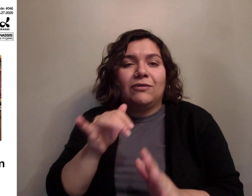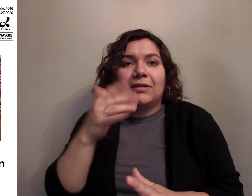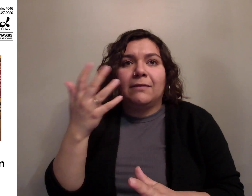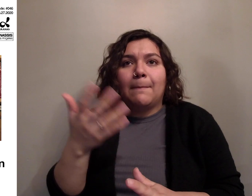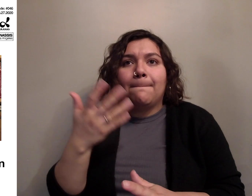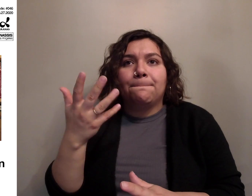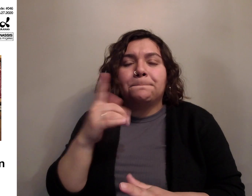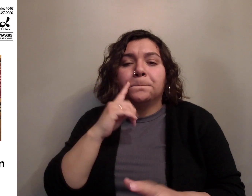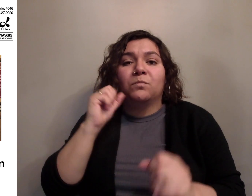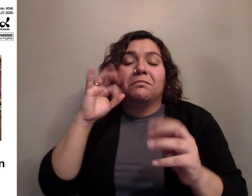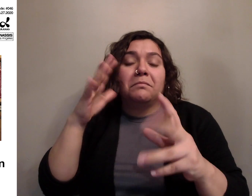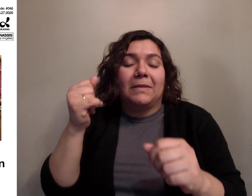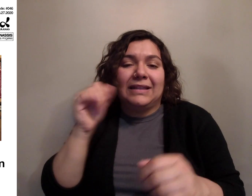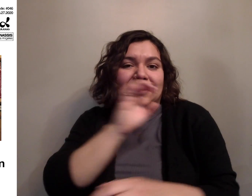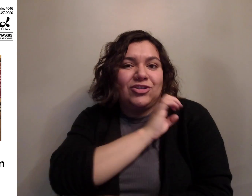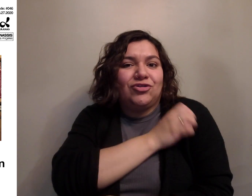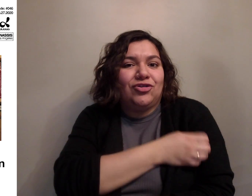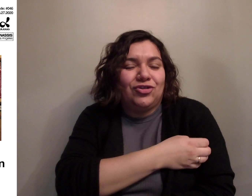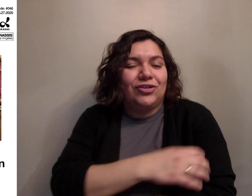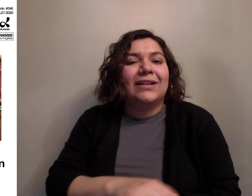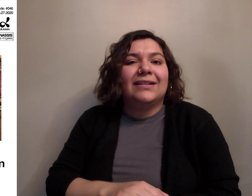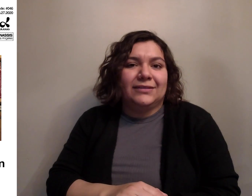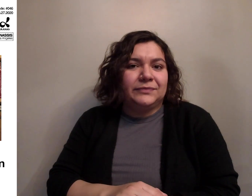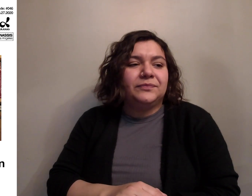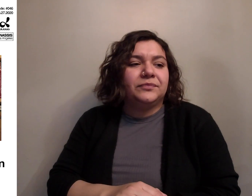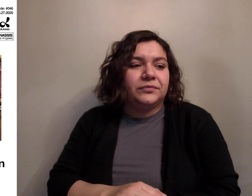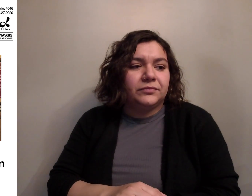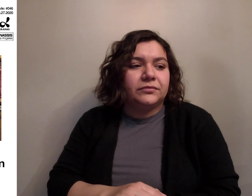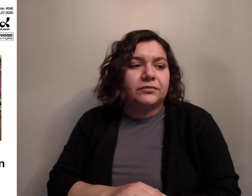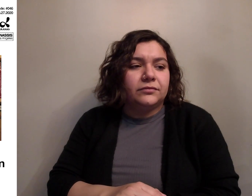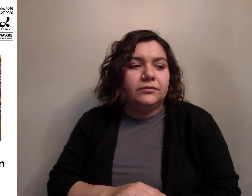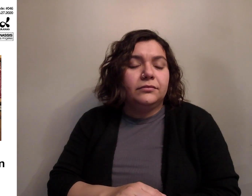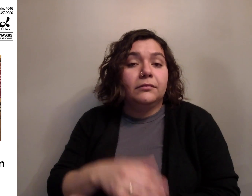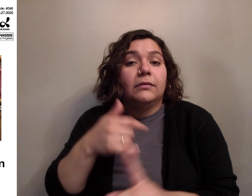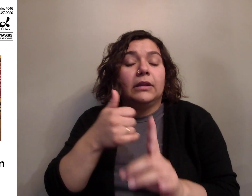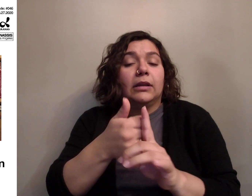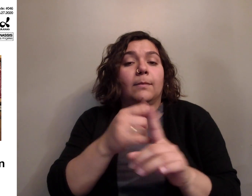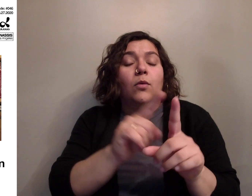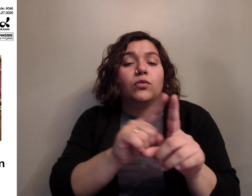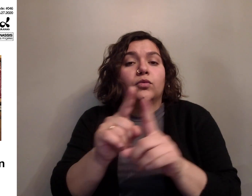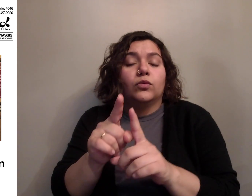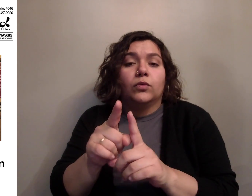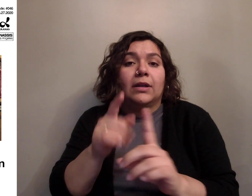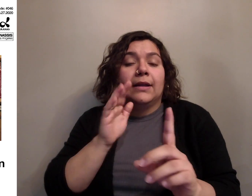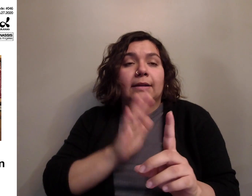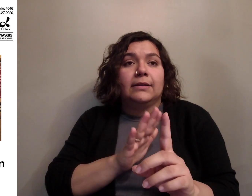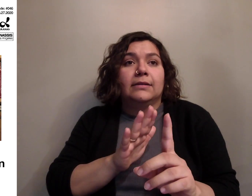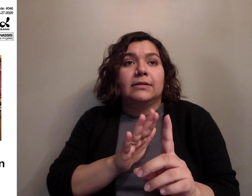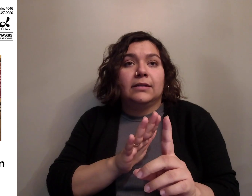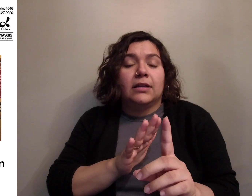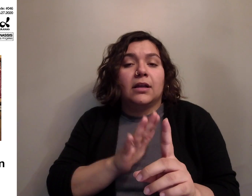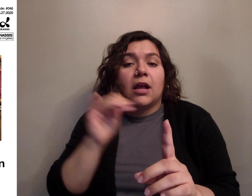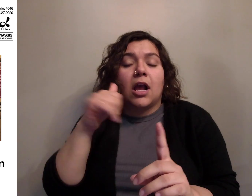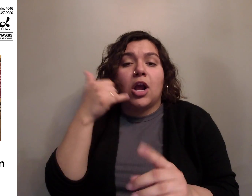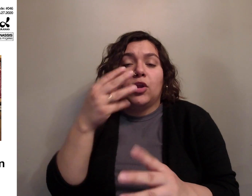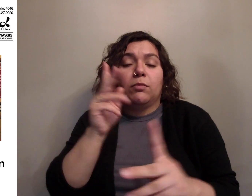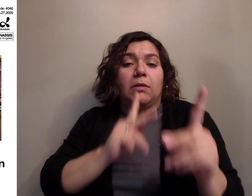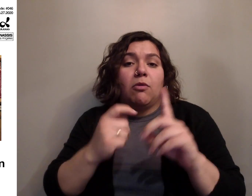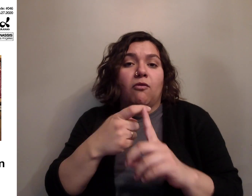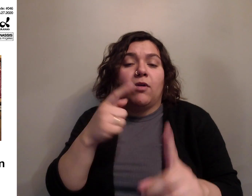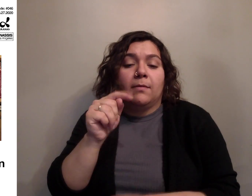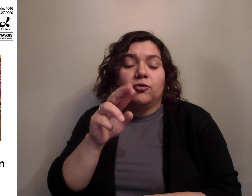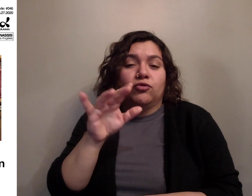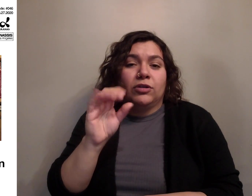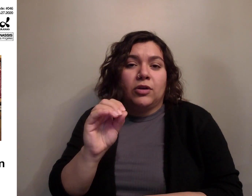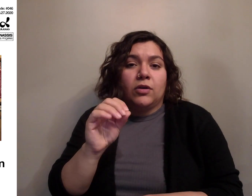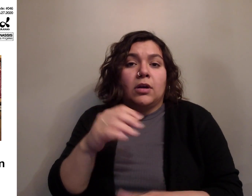activity, and it was just this extraordinary energy, this velocity. Him and his